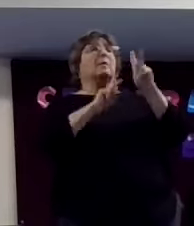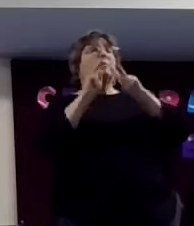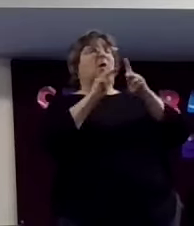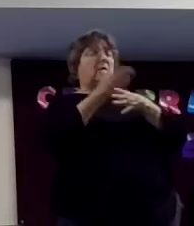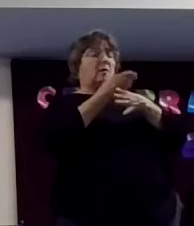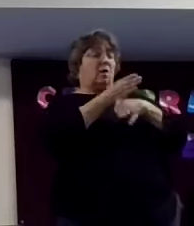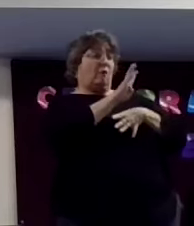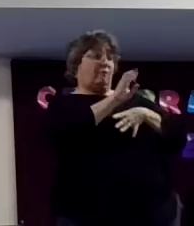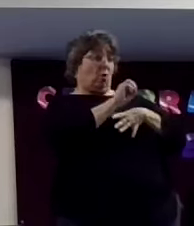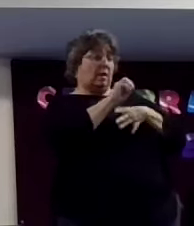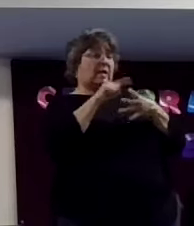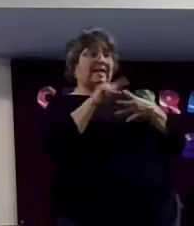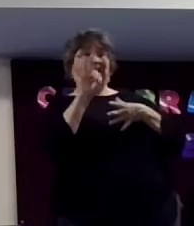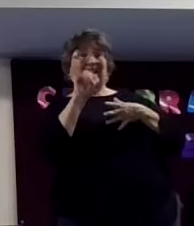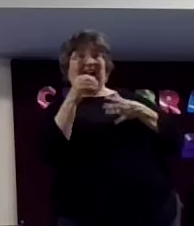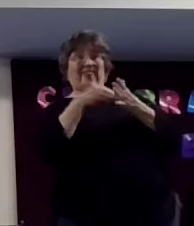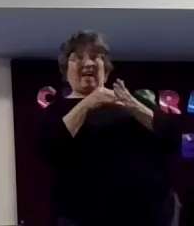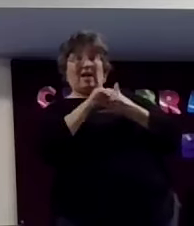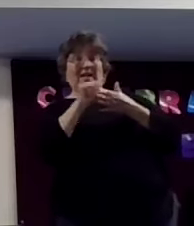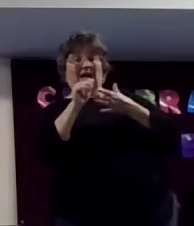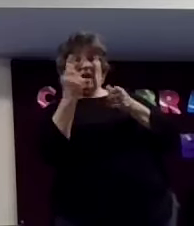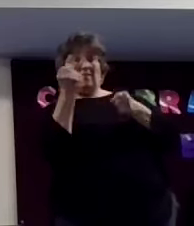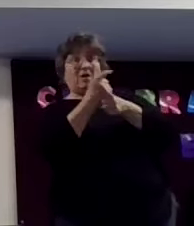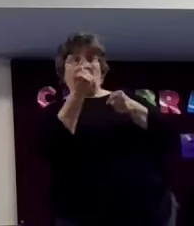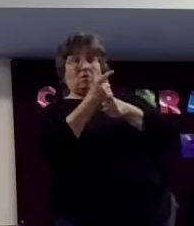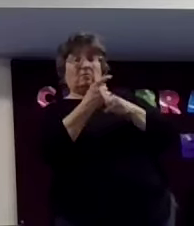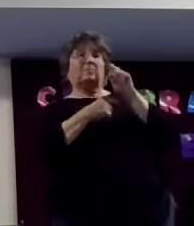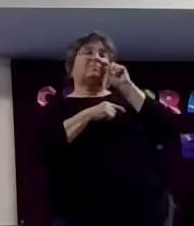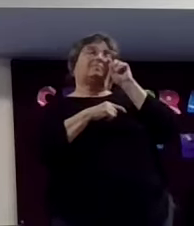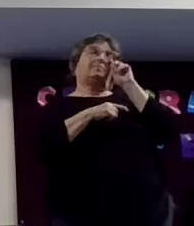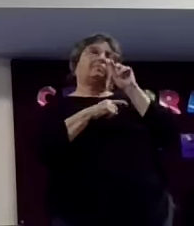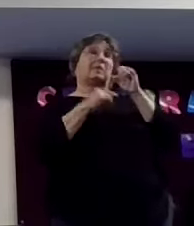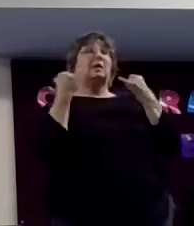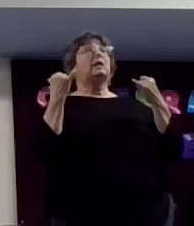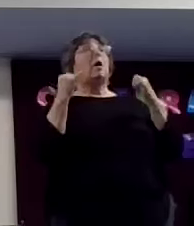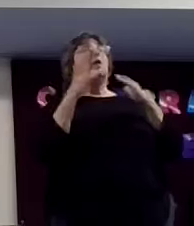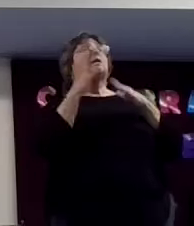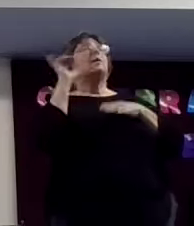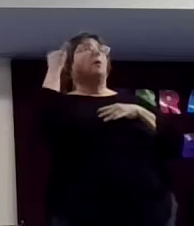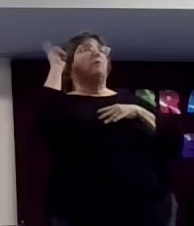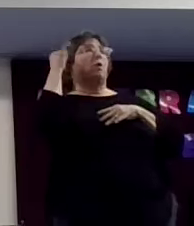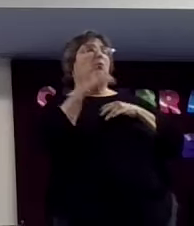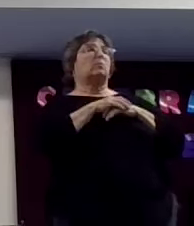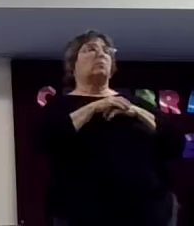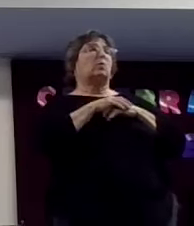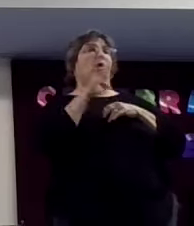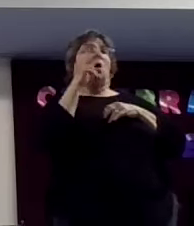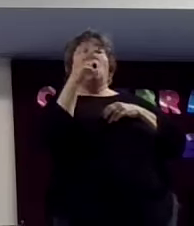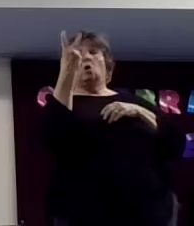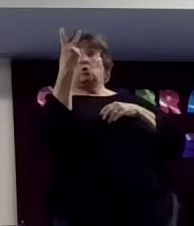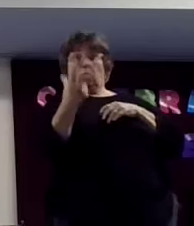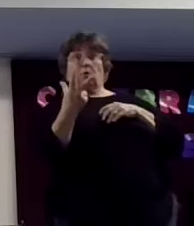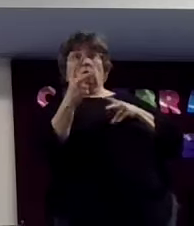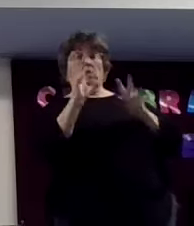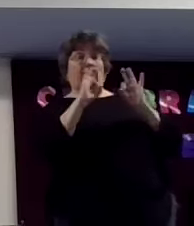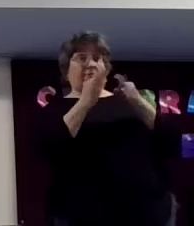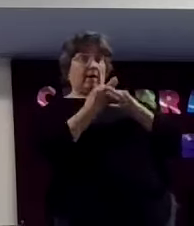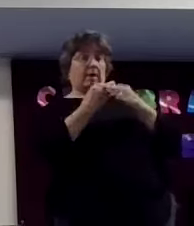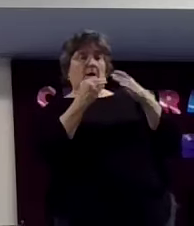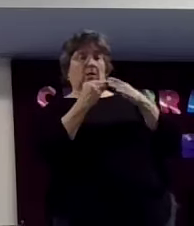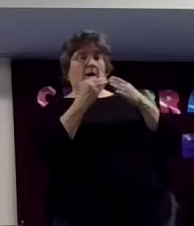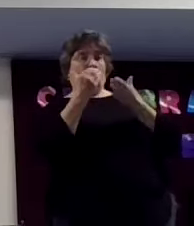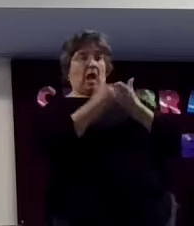make between $40,000 and $90,000 a year. Right now in the city of Buffalo, 2/3 of